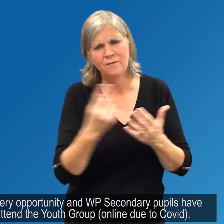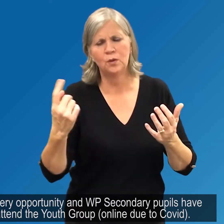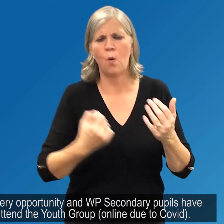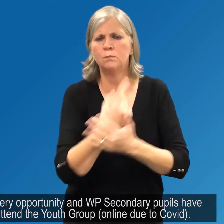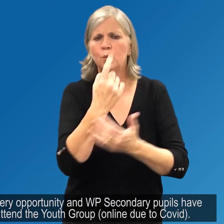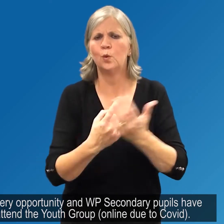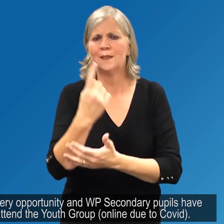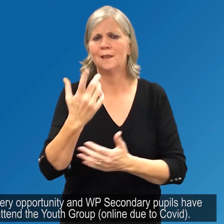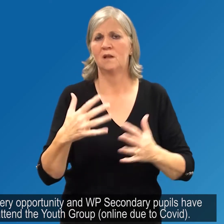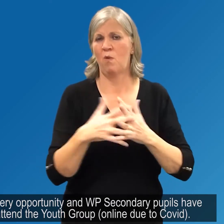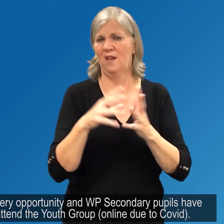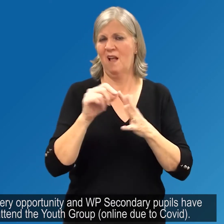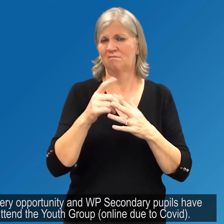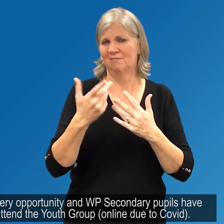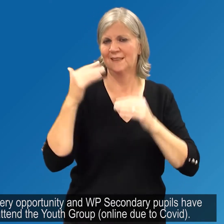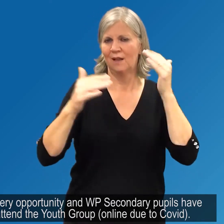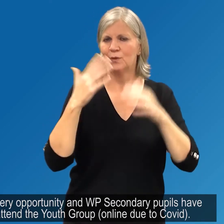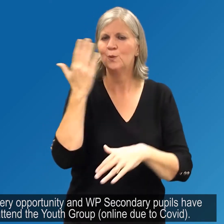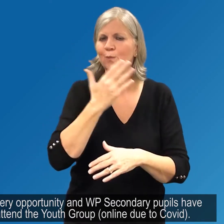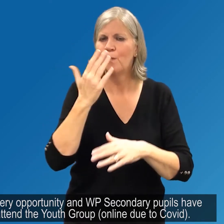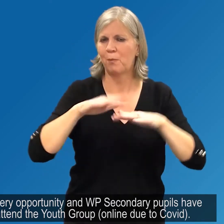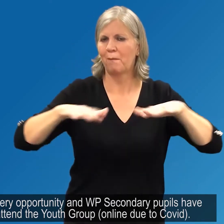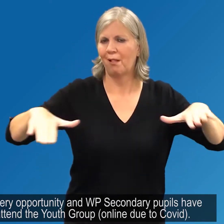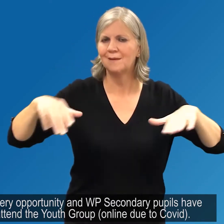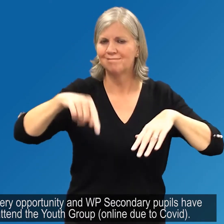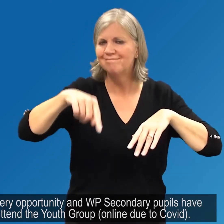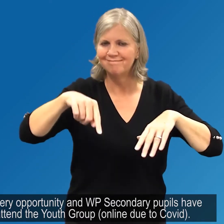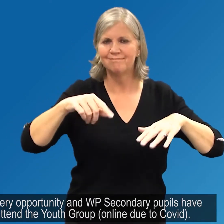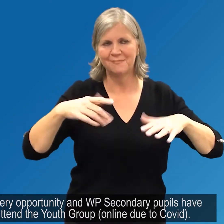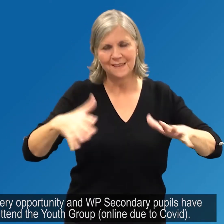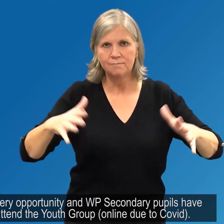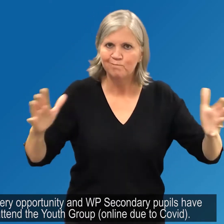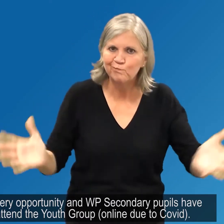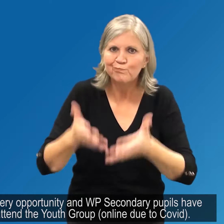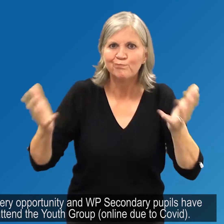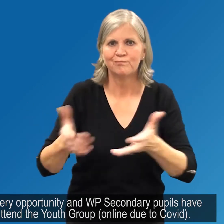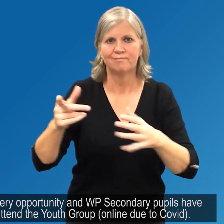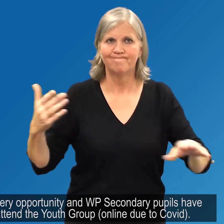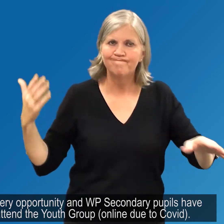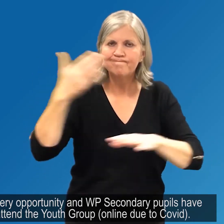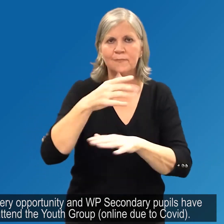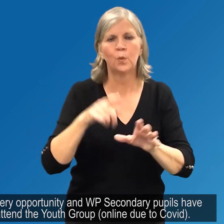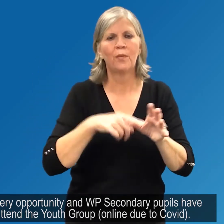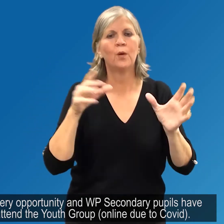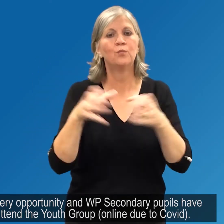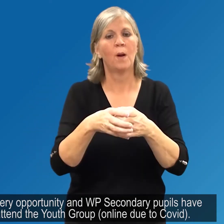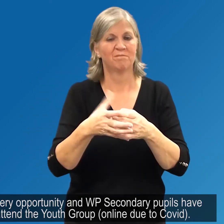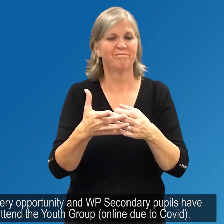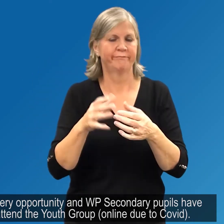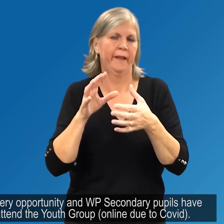FVSS is promoted at every opportunity, and WP secondary pupils have been encouraged to attend youth group online due to